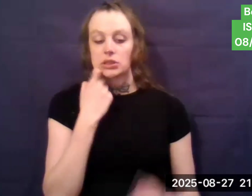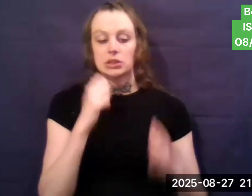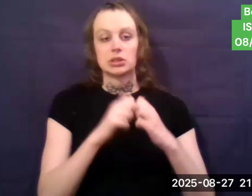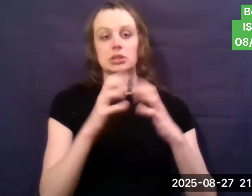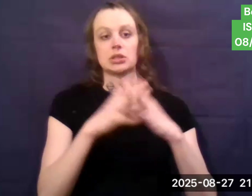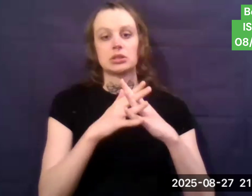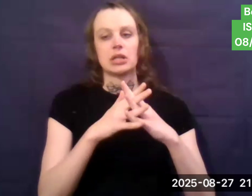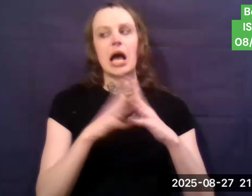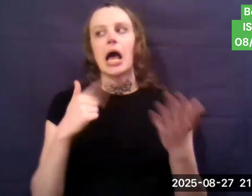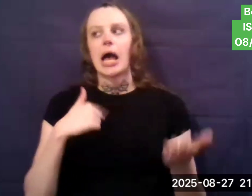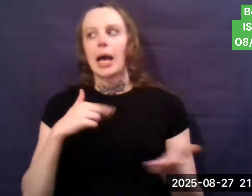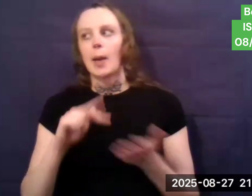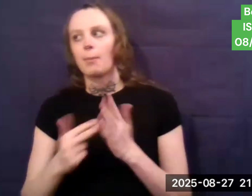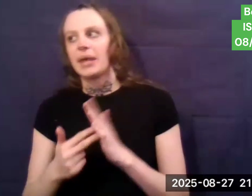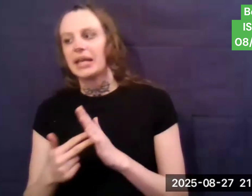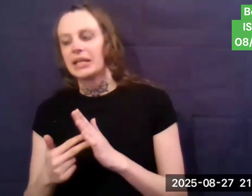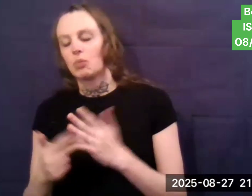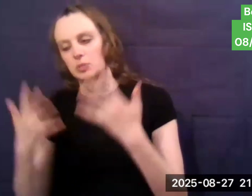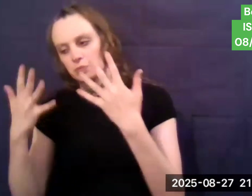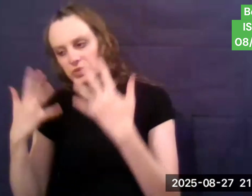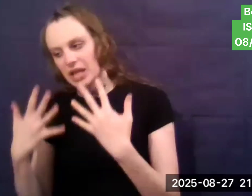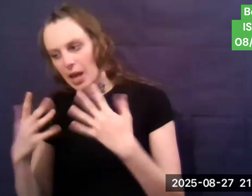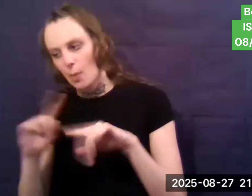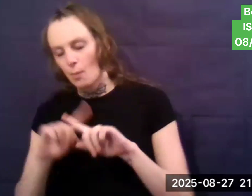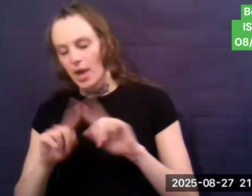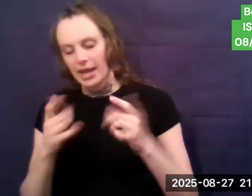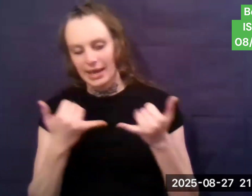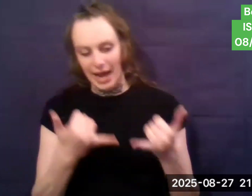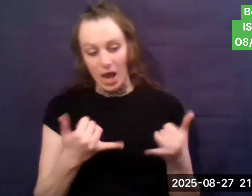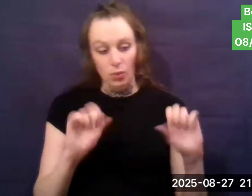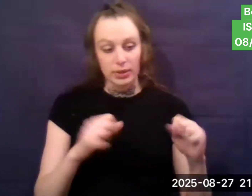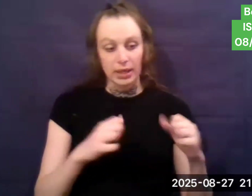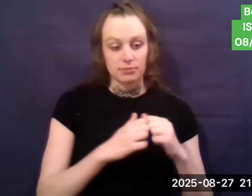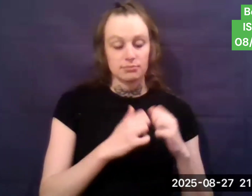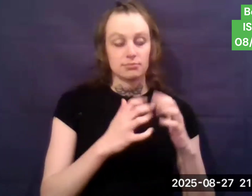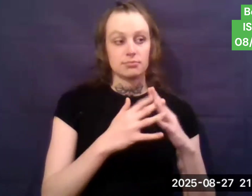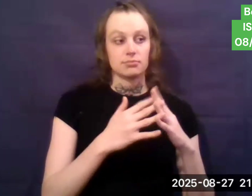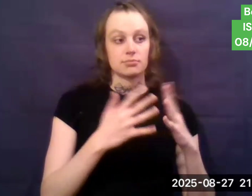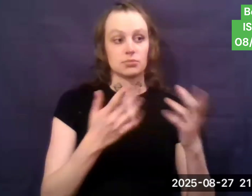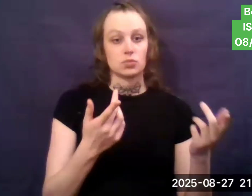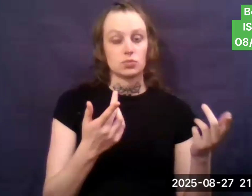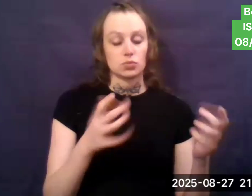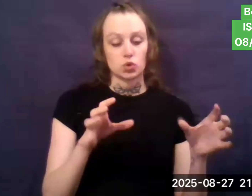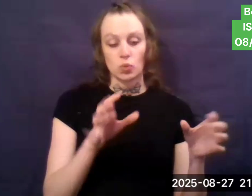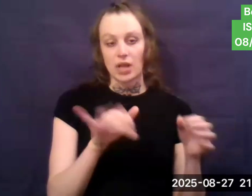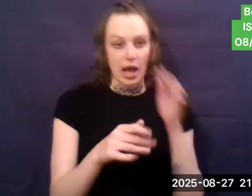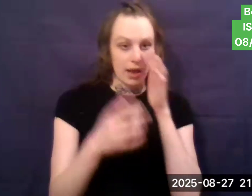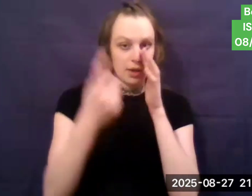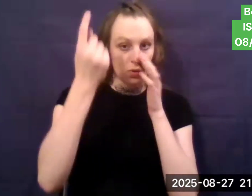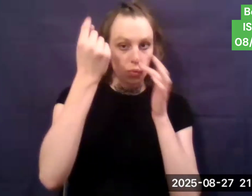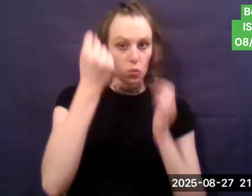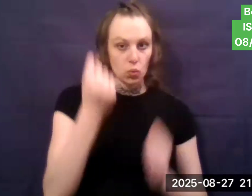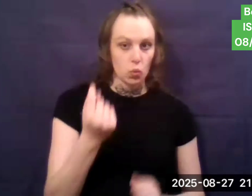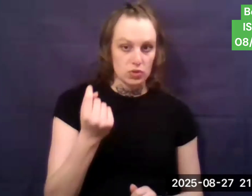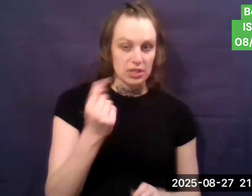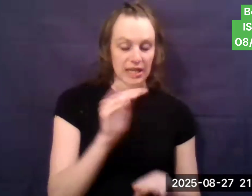it's really cool that we get to do this now. So that's Tuesday nights at 6. We're probably going to try to get a Zoom